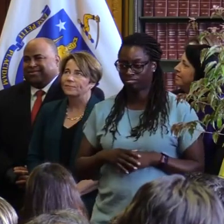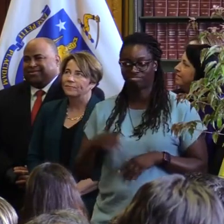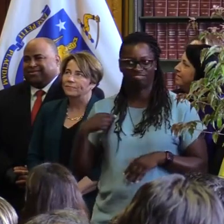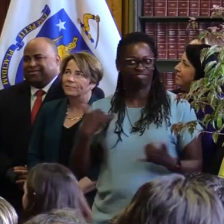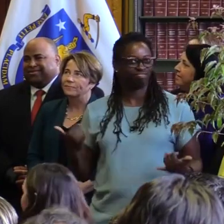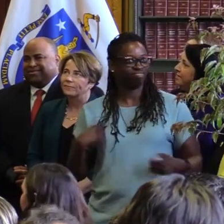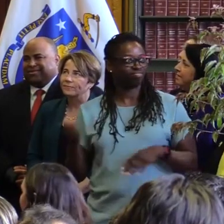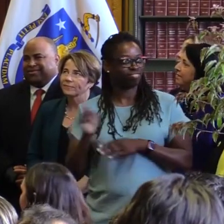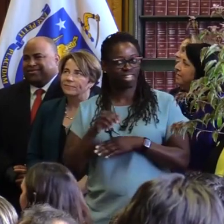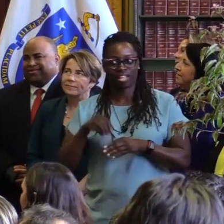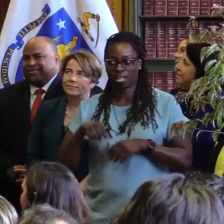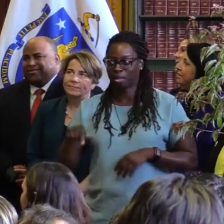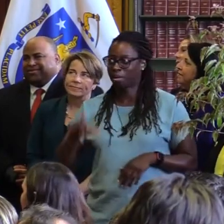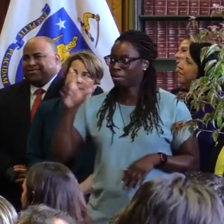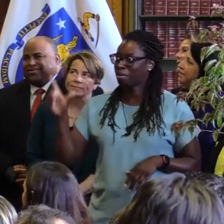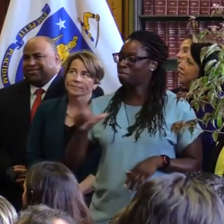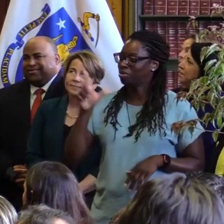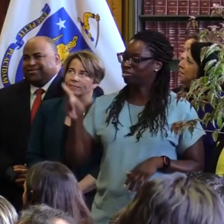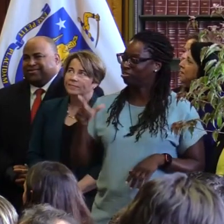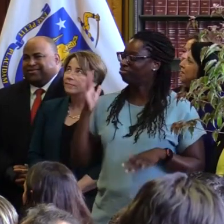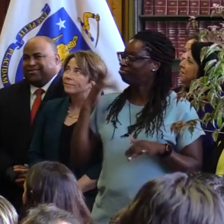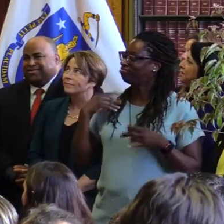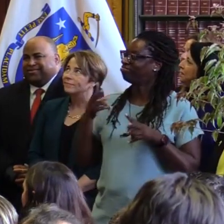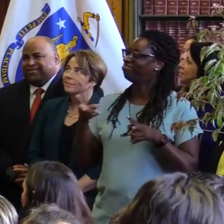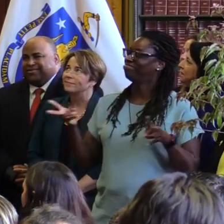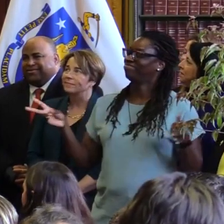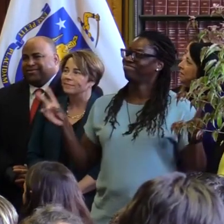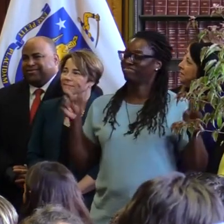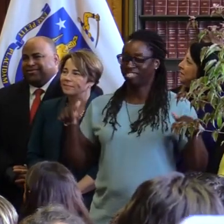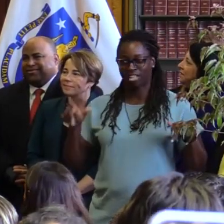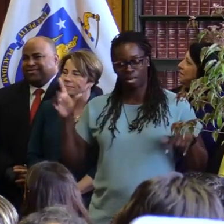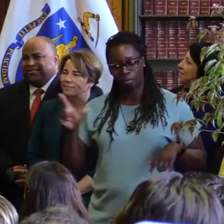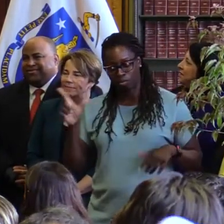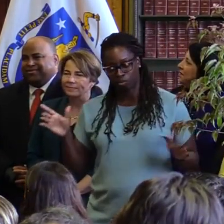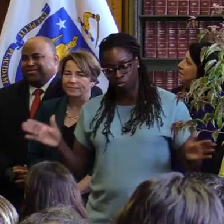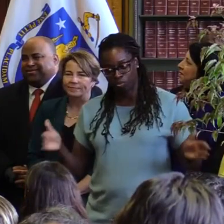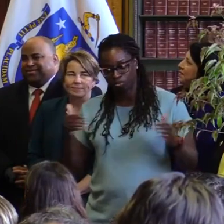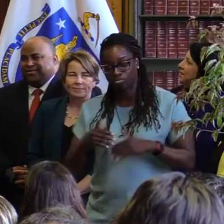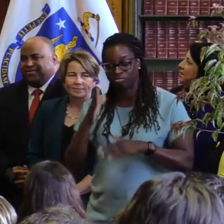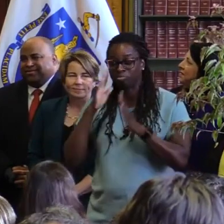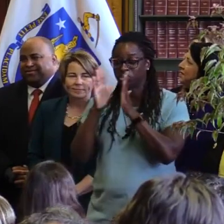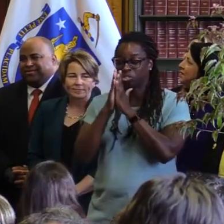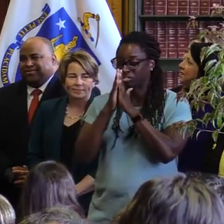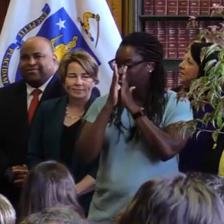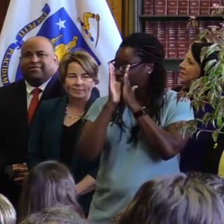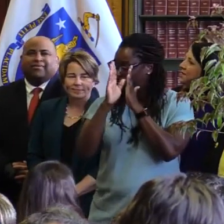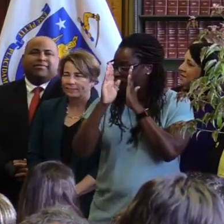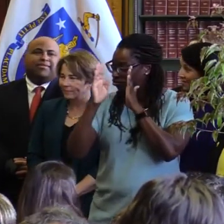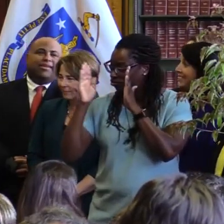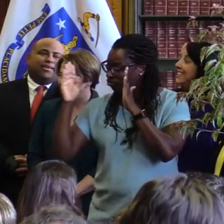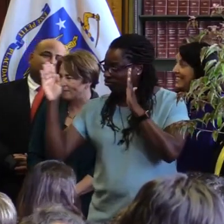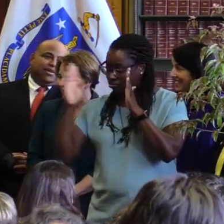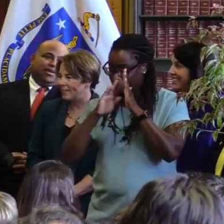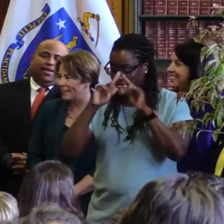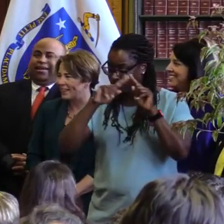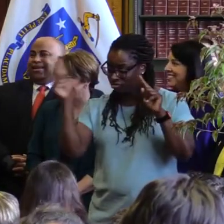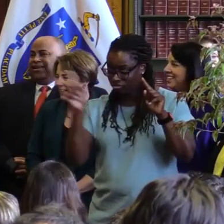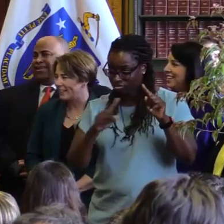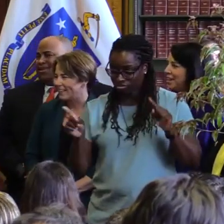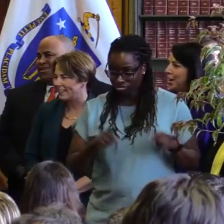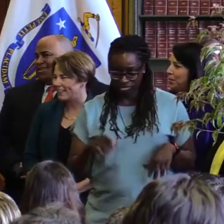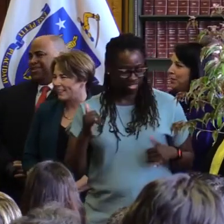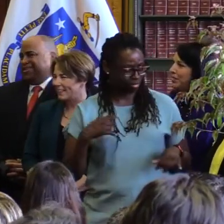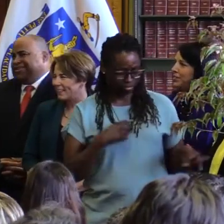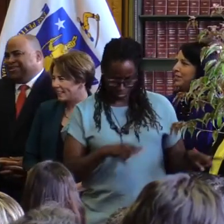we're surrounded by the folios and leaves of legislative documents dating back hundreds of years, but actual lush wooded green here. So shout